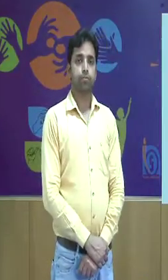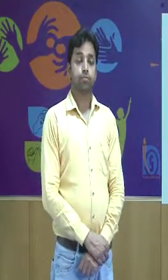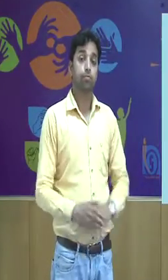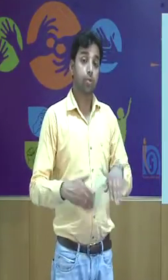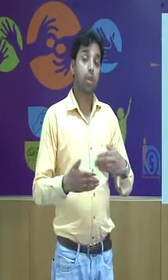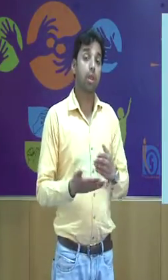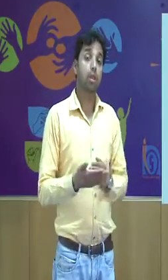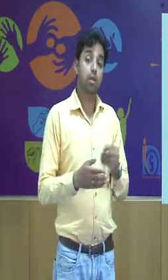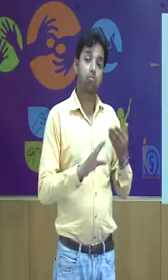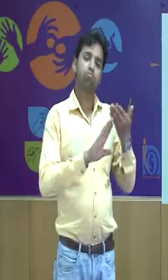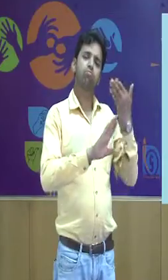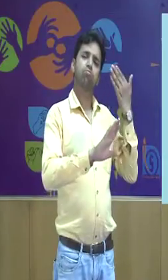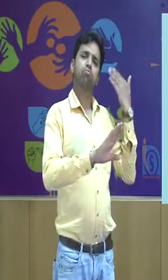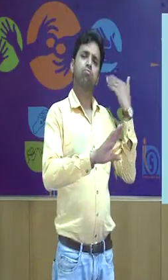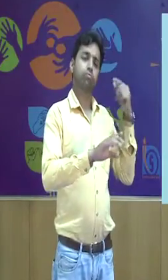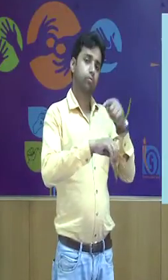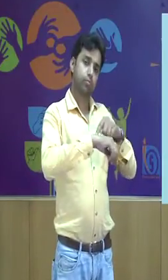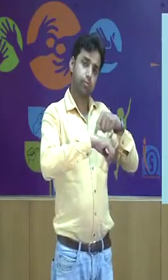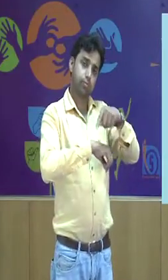Since ancient times,